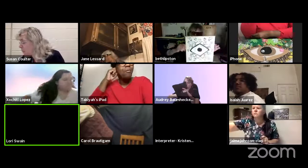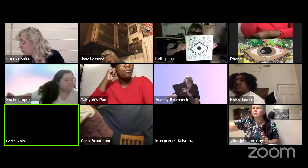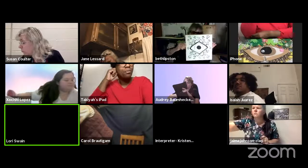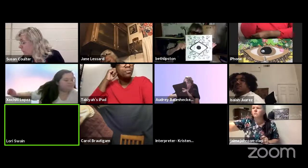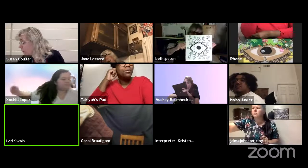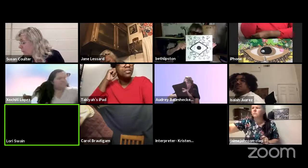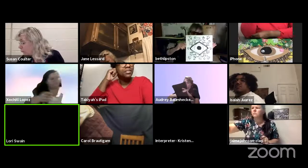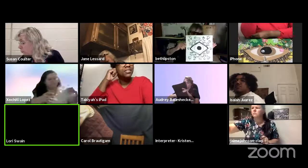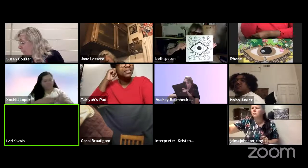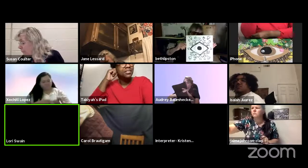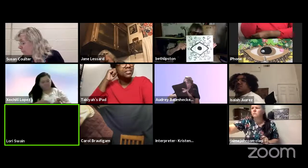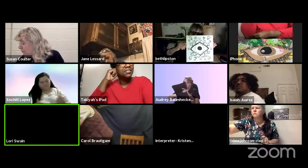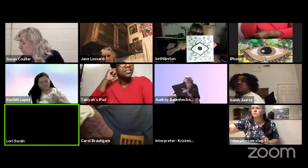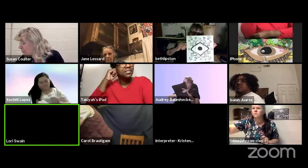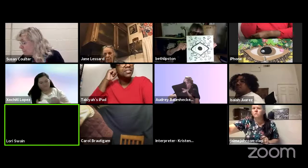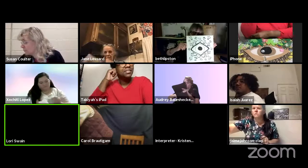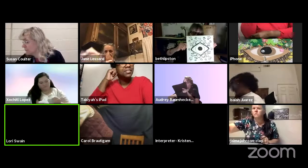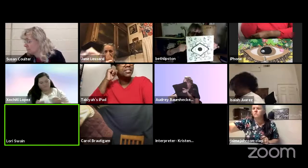hands Mm-hmm. that are signing.